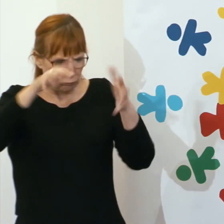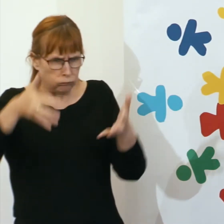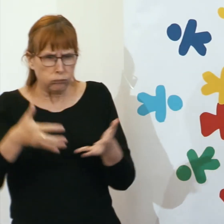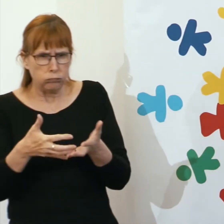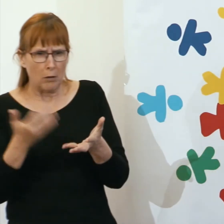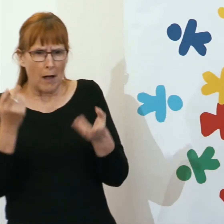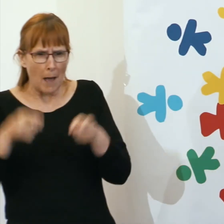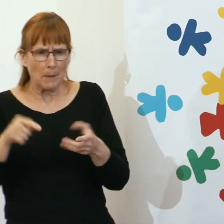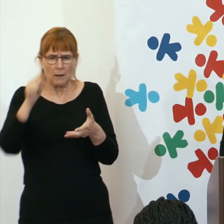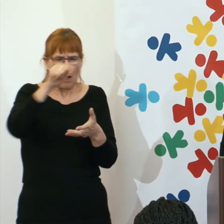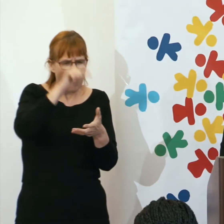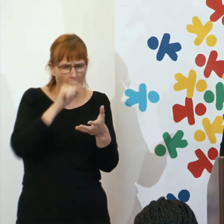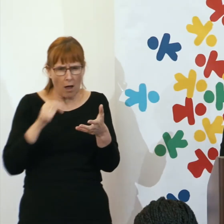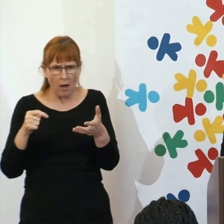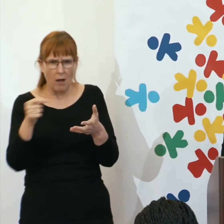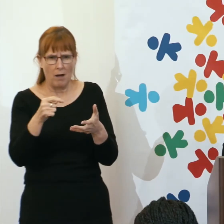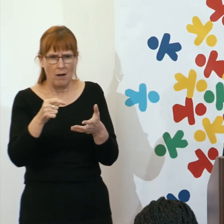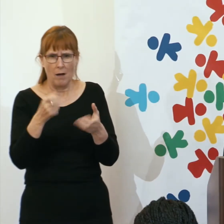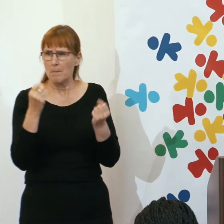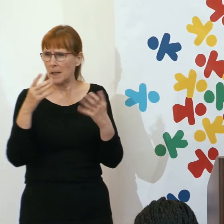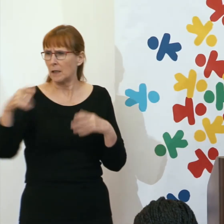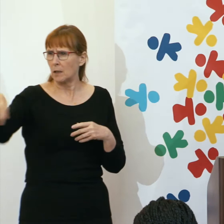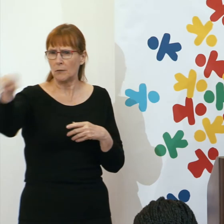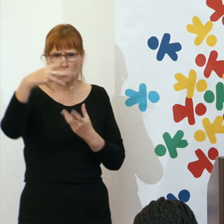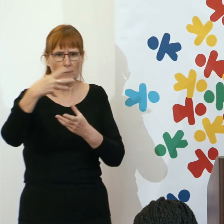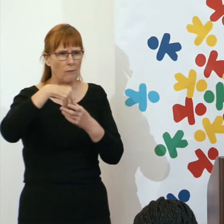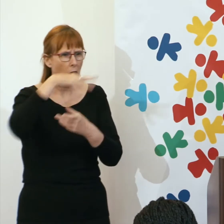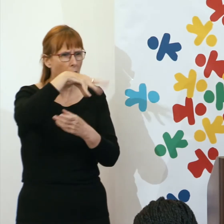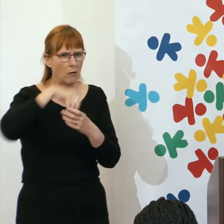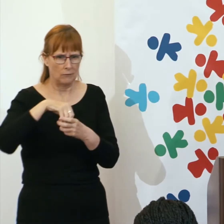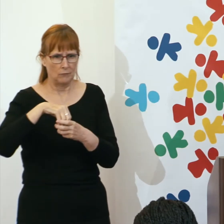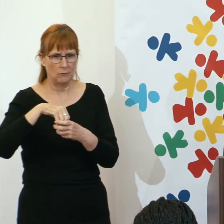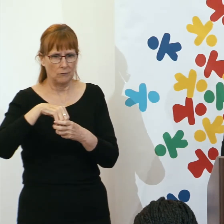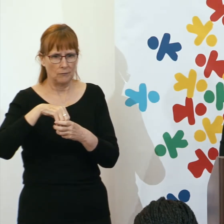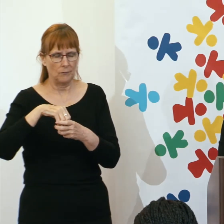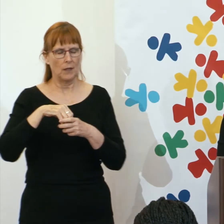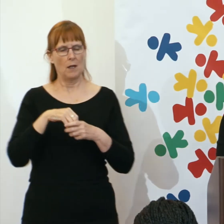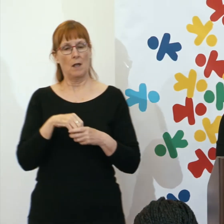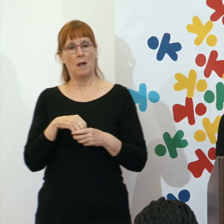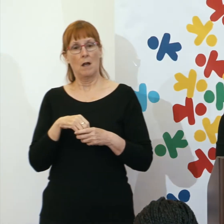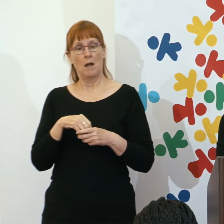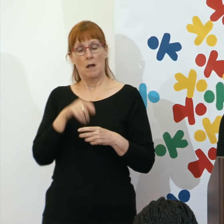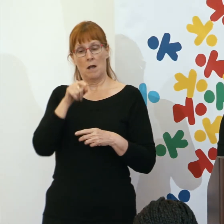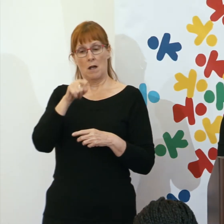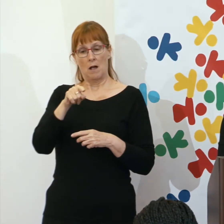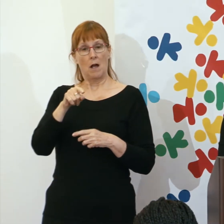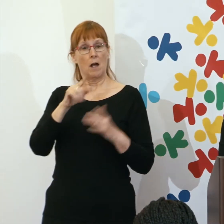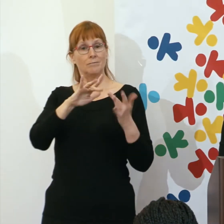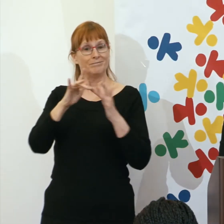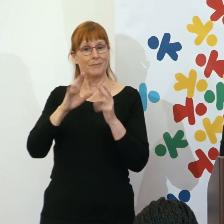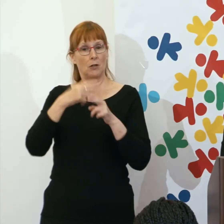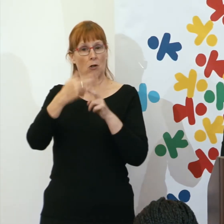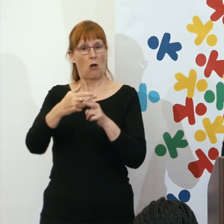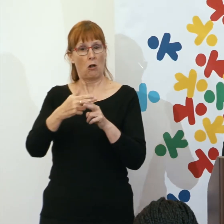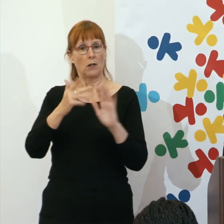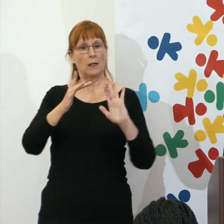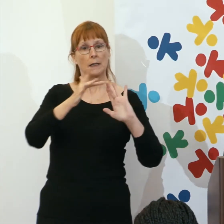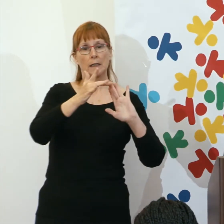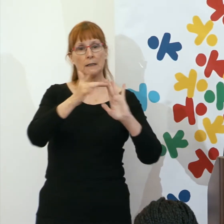efforts. From Connected North, providing critical linkages between schools in the remote North,